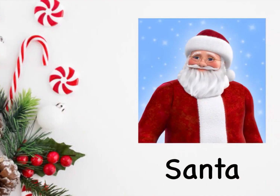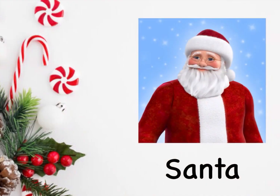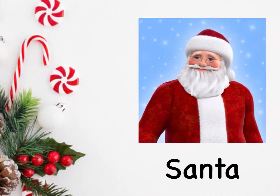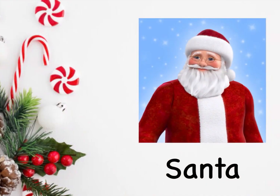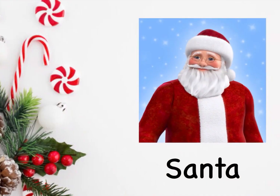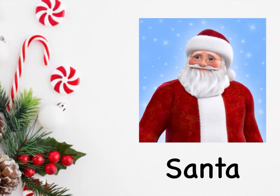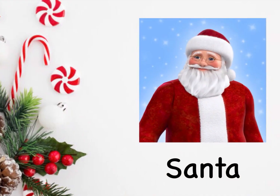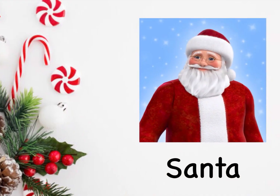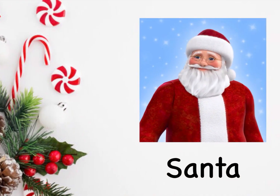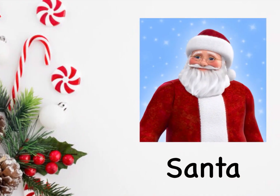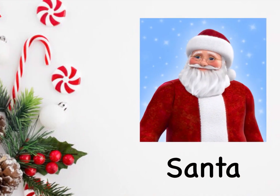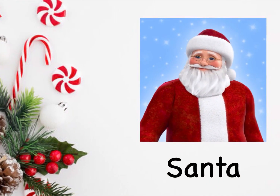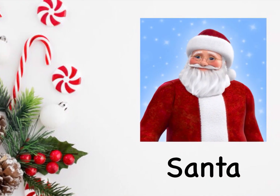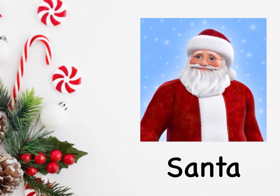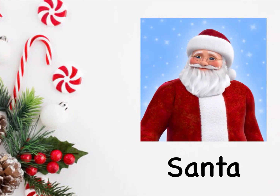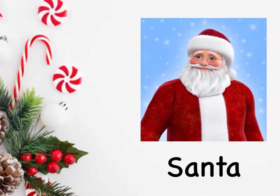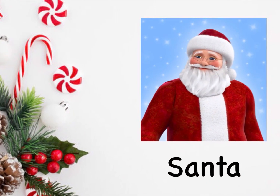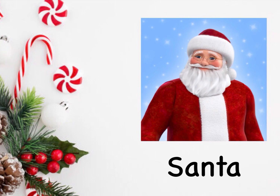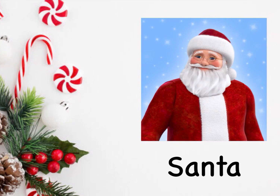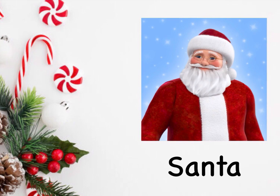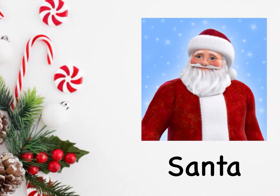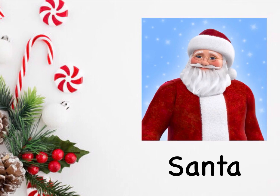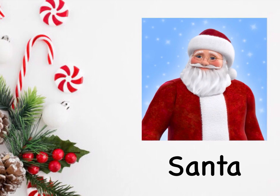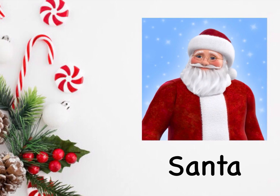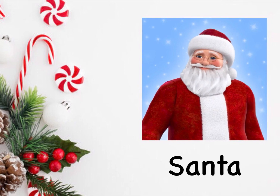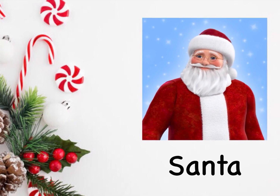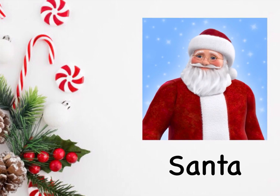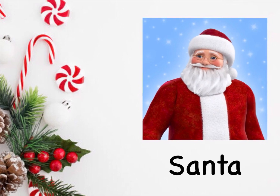The final sign is Santa.